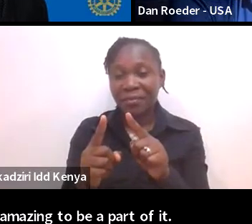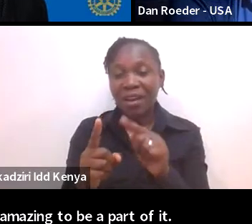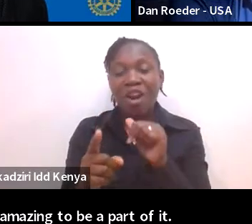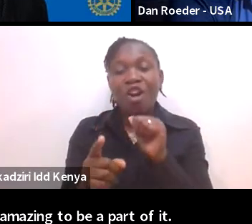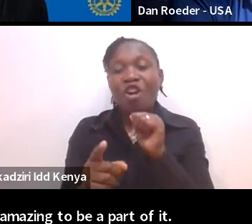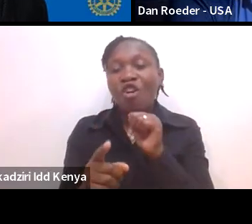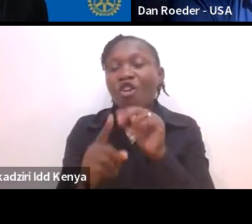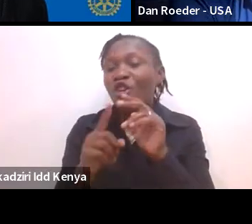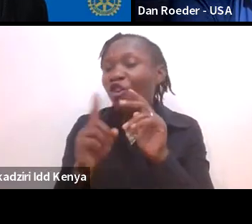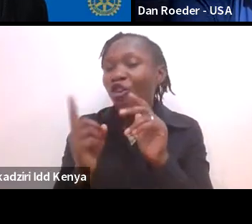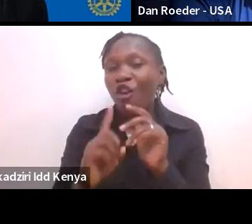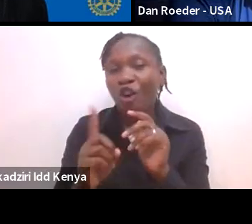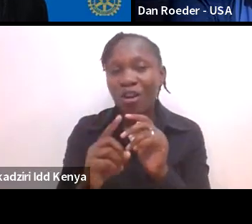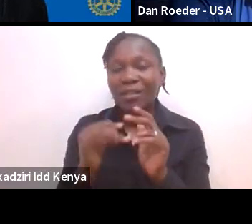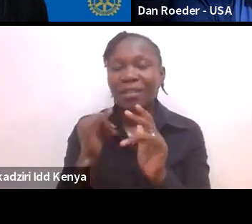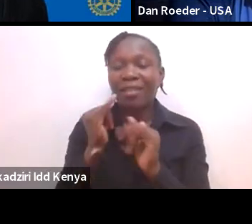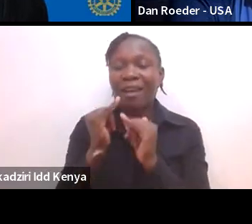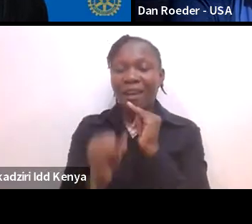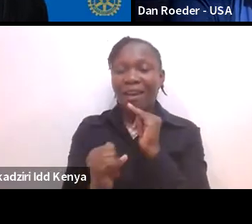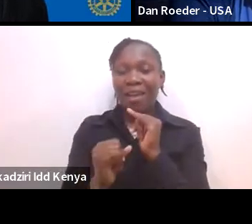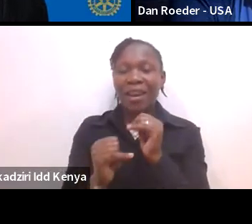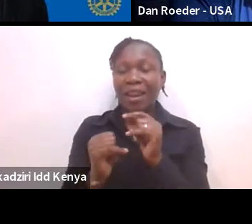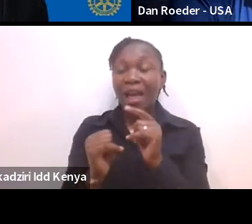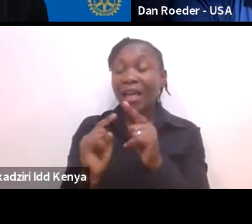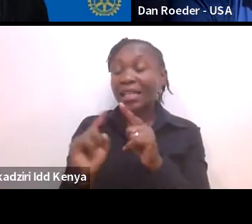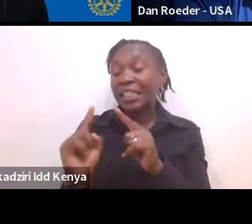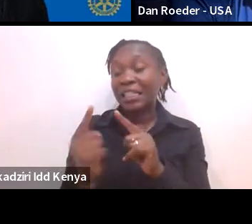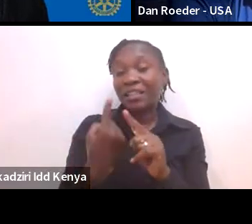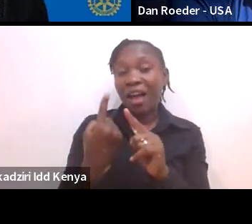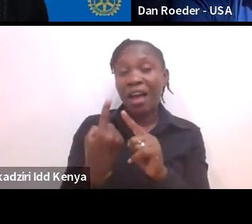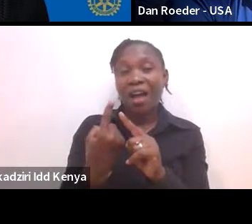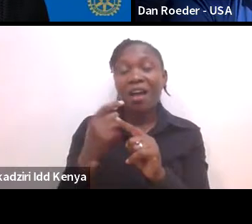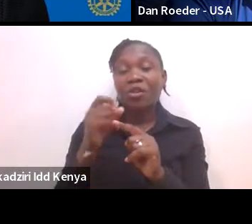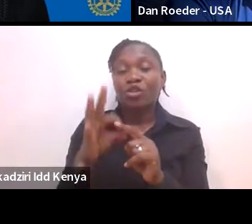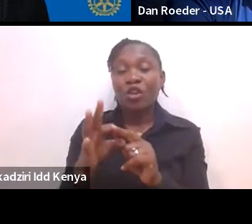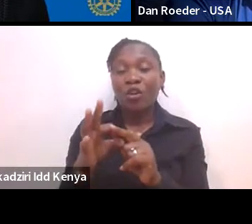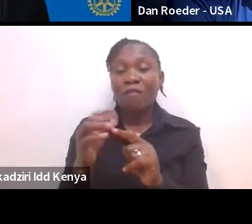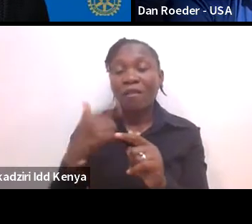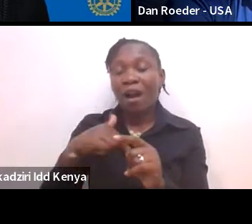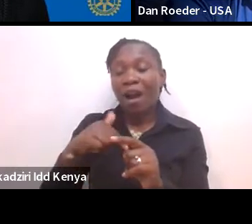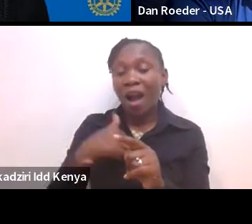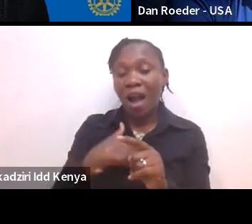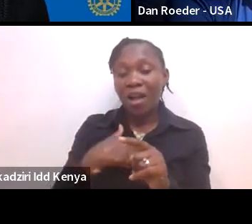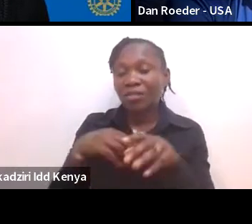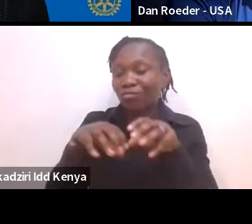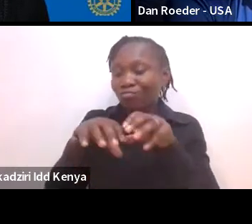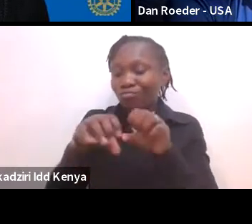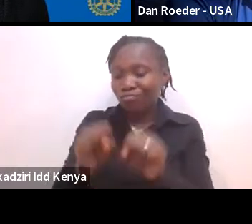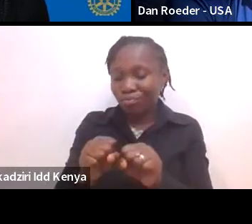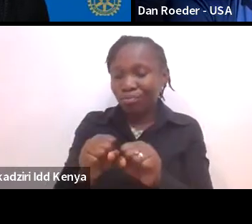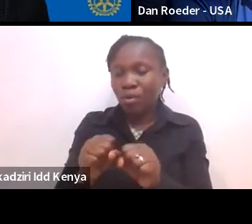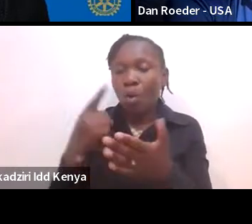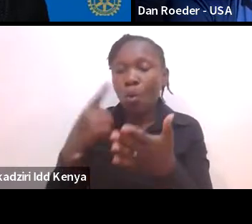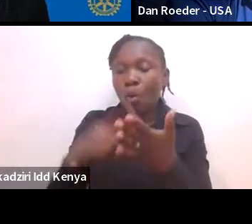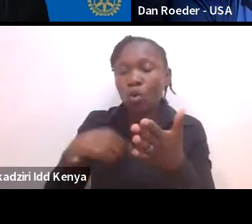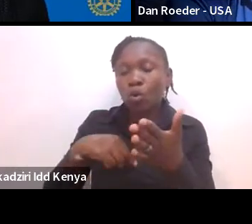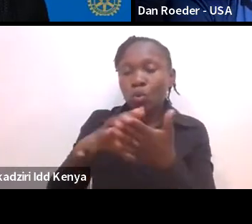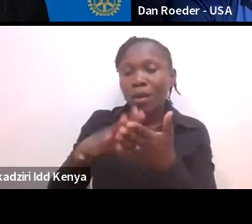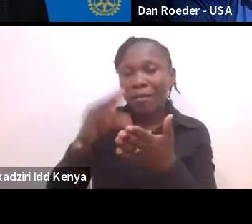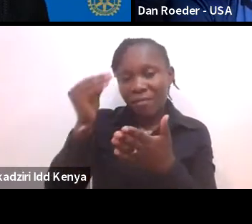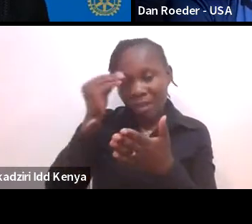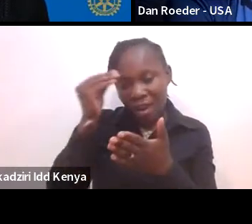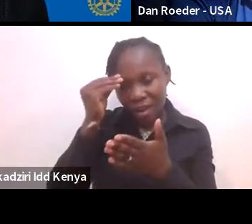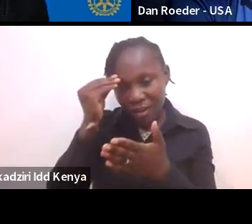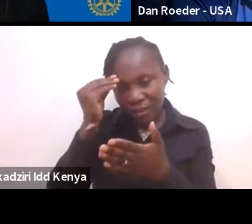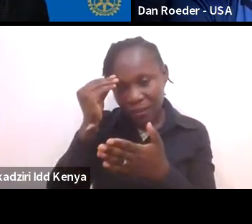the finish line. It is the beginning of us taking what we have learned through years